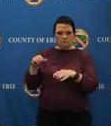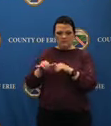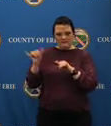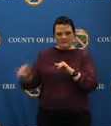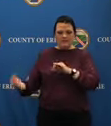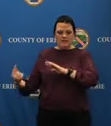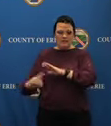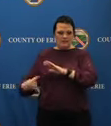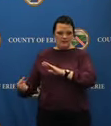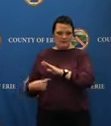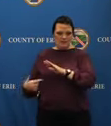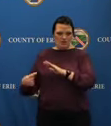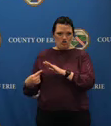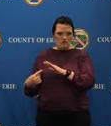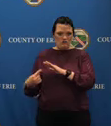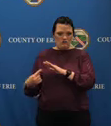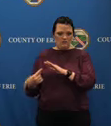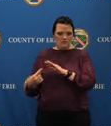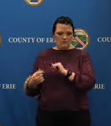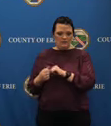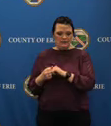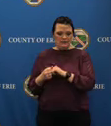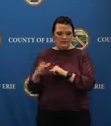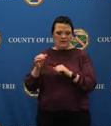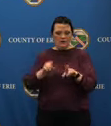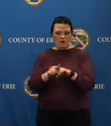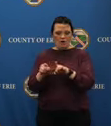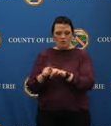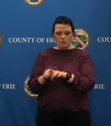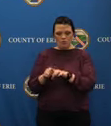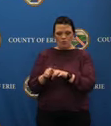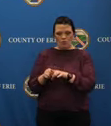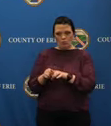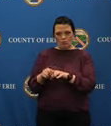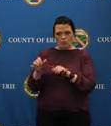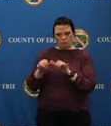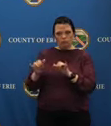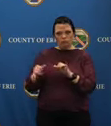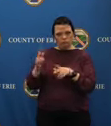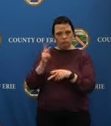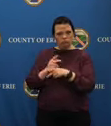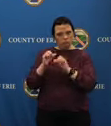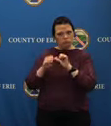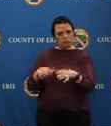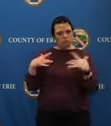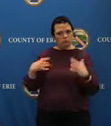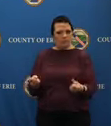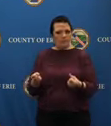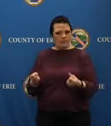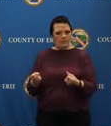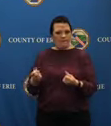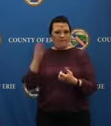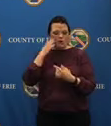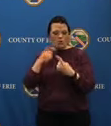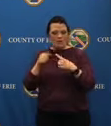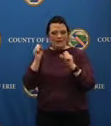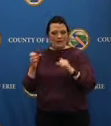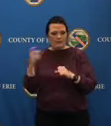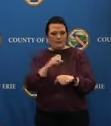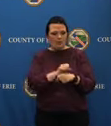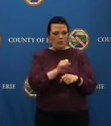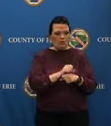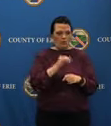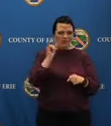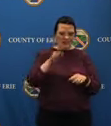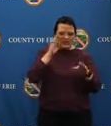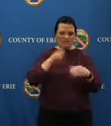in isolation, and they remain, and then also that they remain healthy, and they know when they can return to the workforce. That's